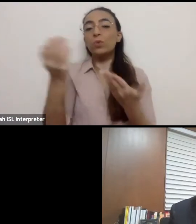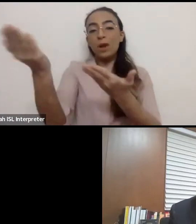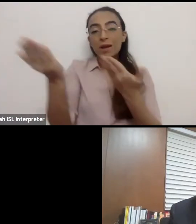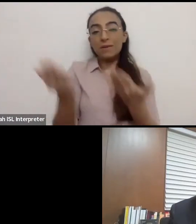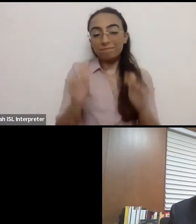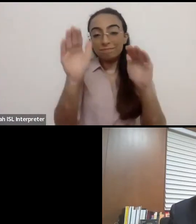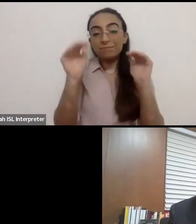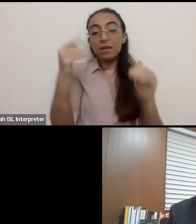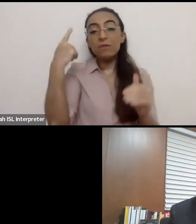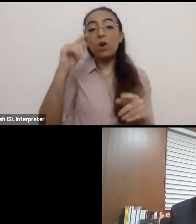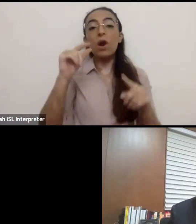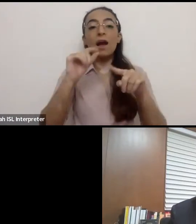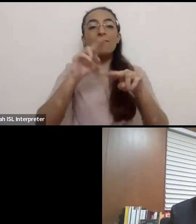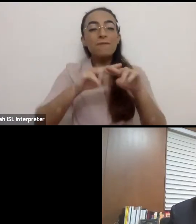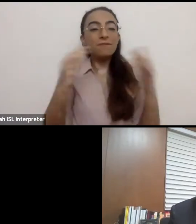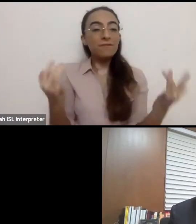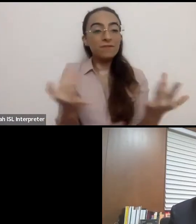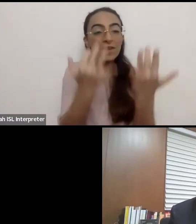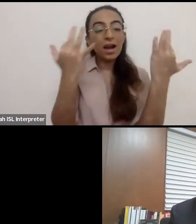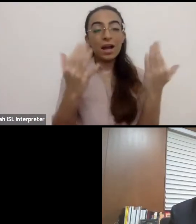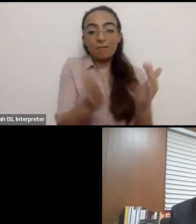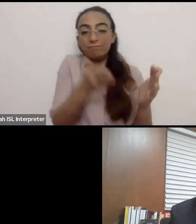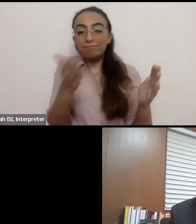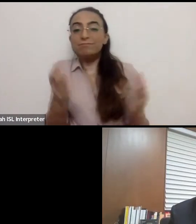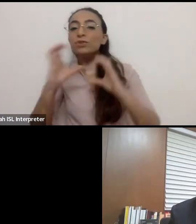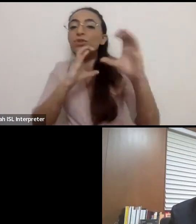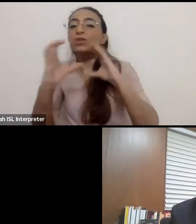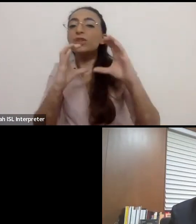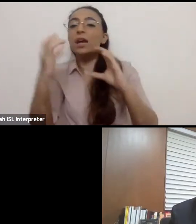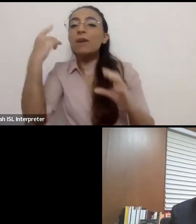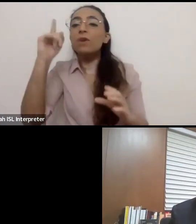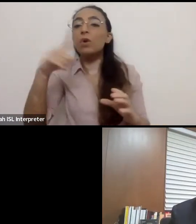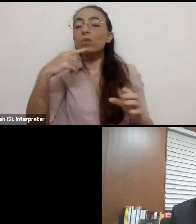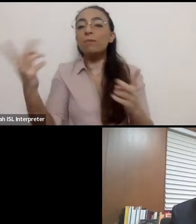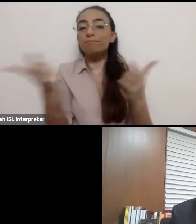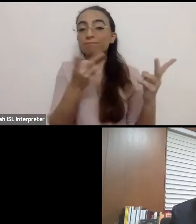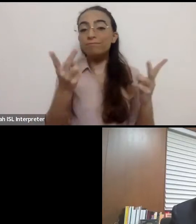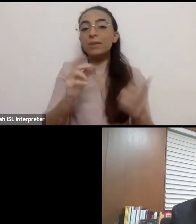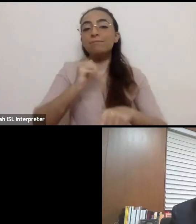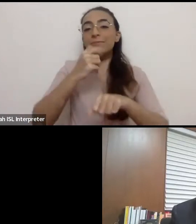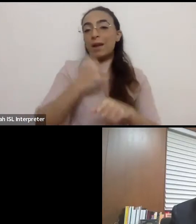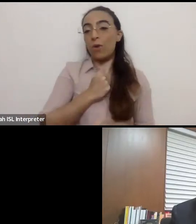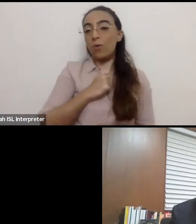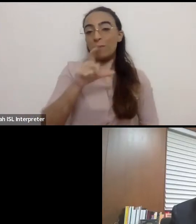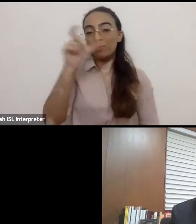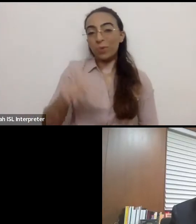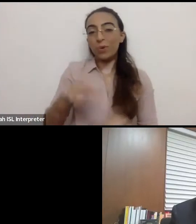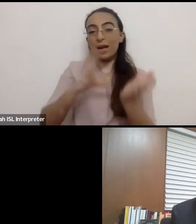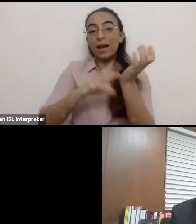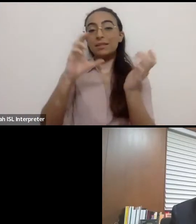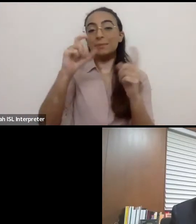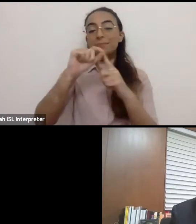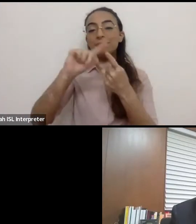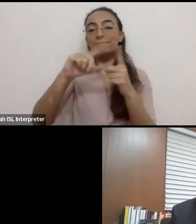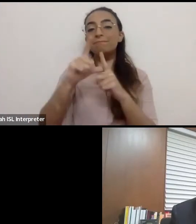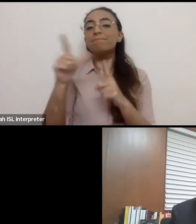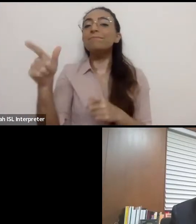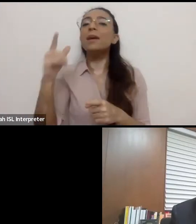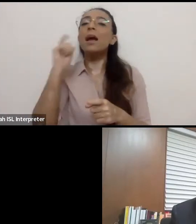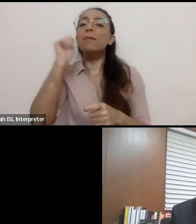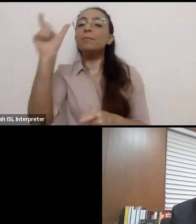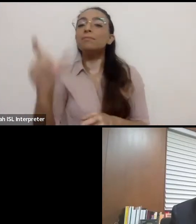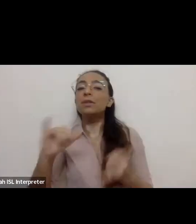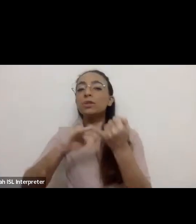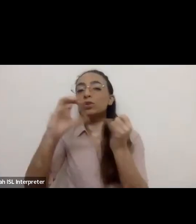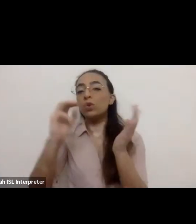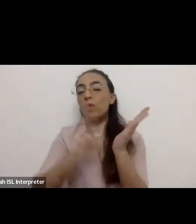a fireside chat with our chairperson, Mr. Som Mittal. Over to you, Mr. Mittal. Thank you, Sangeeta,